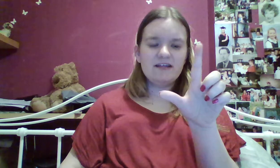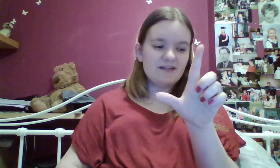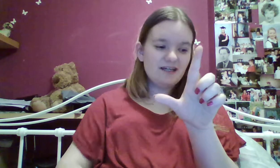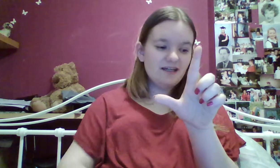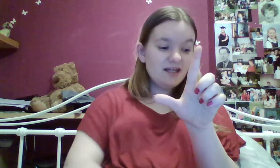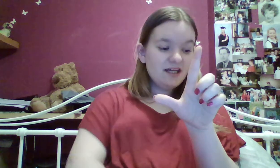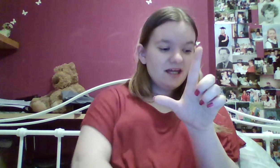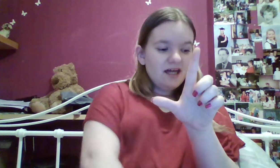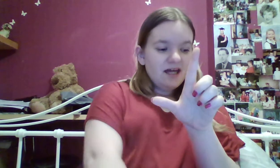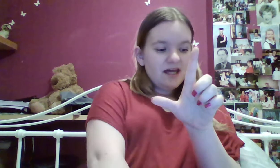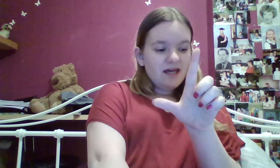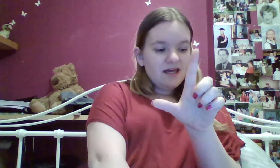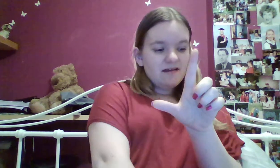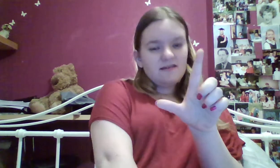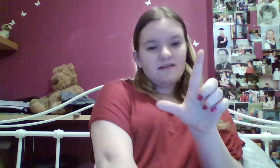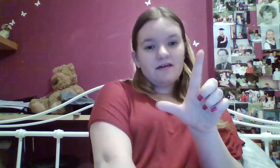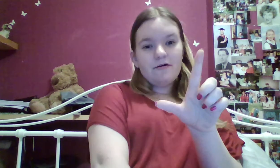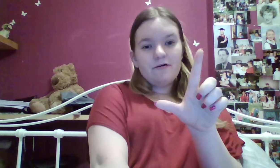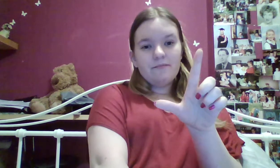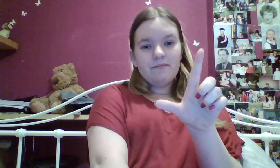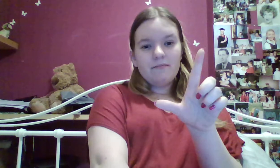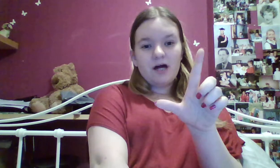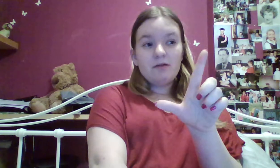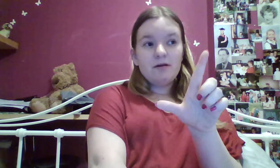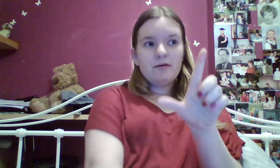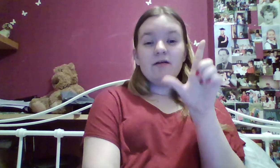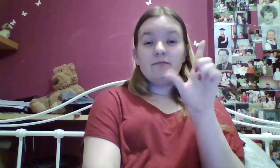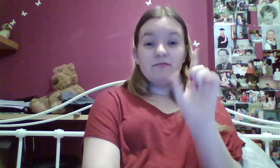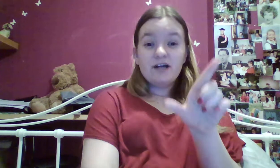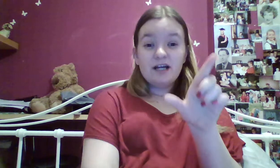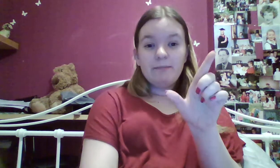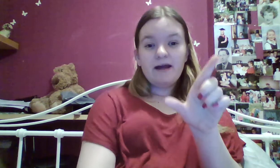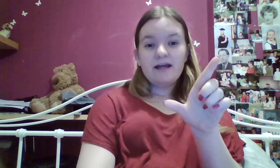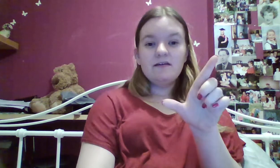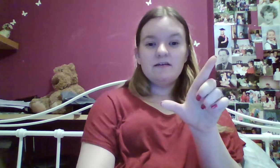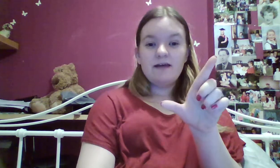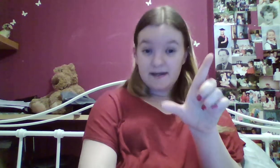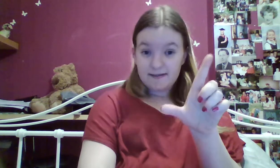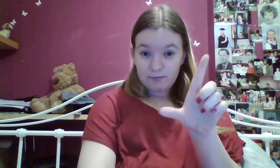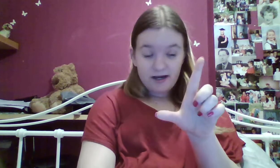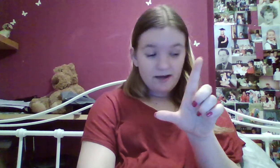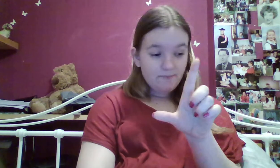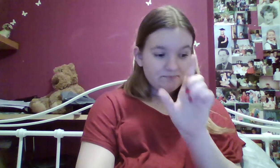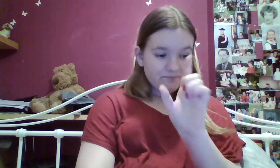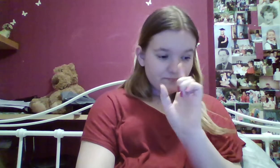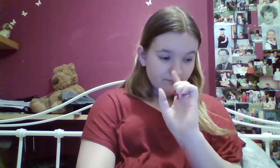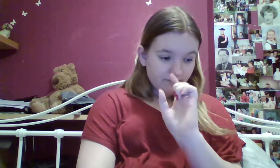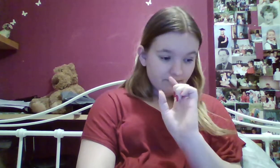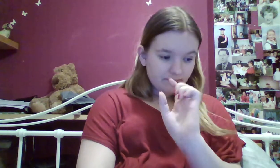17, is at the moment I'm really back into Hairspray.